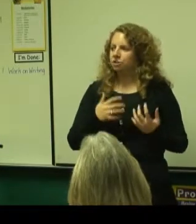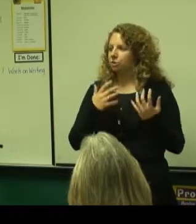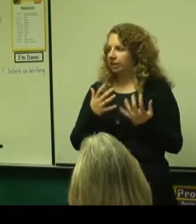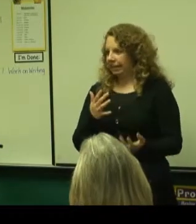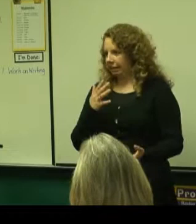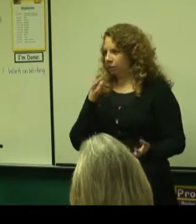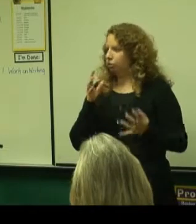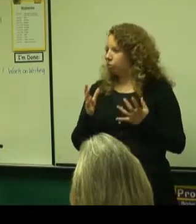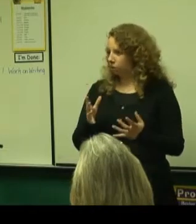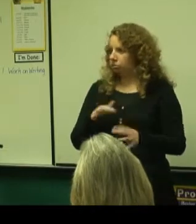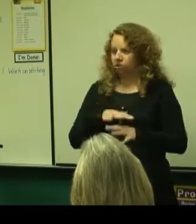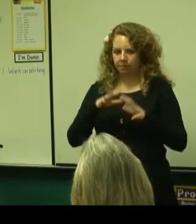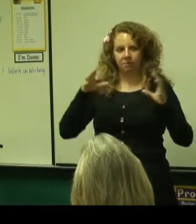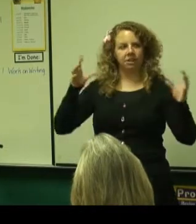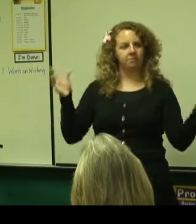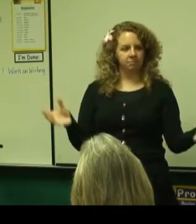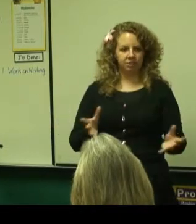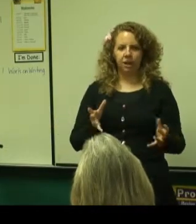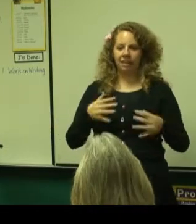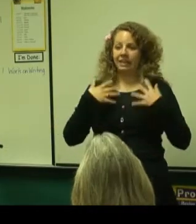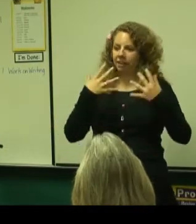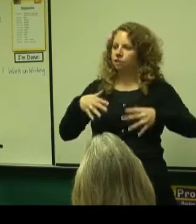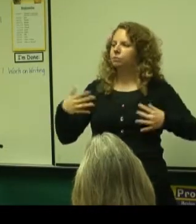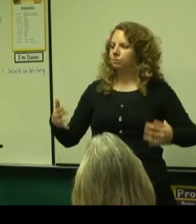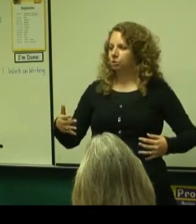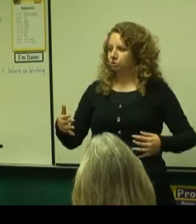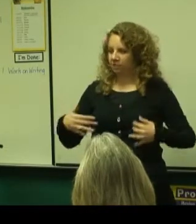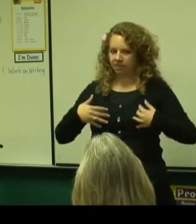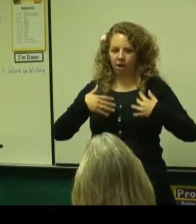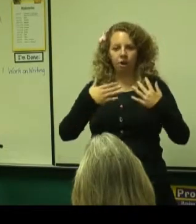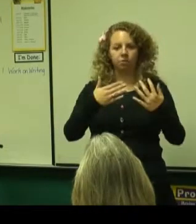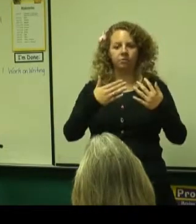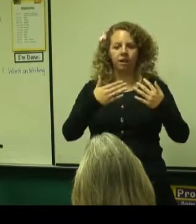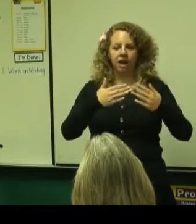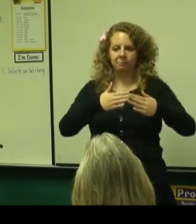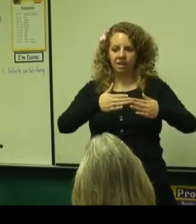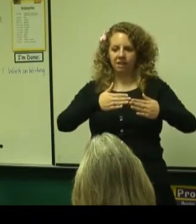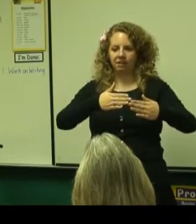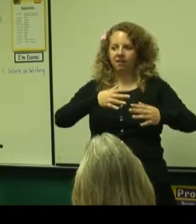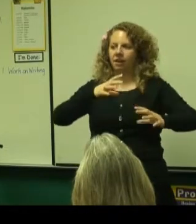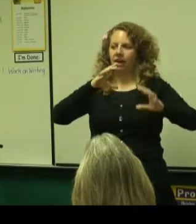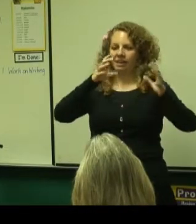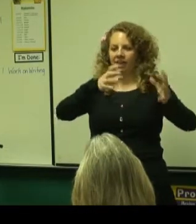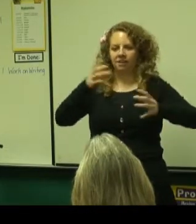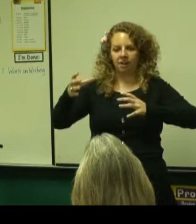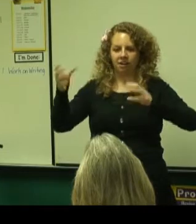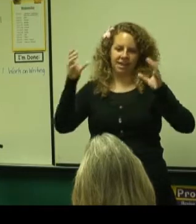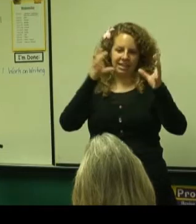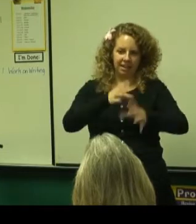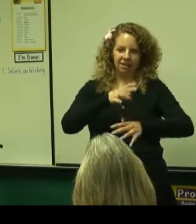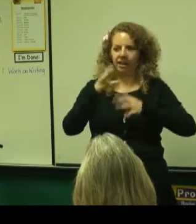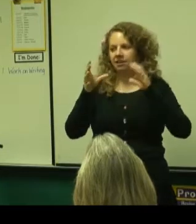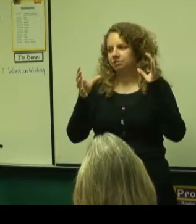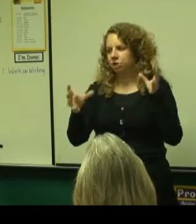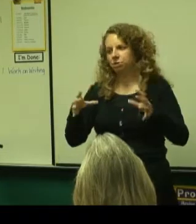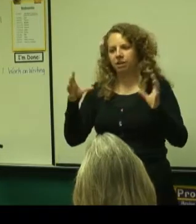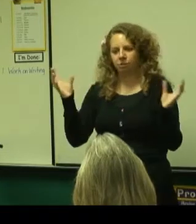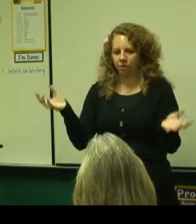or can't or won't or something that in English we would use to say, oh, I mean, I cannot, I can't, I don't want